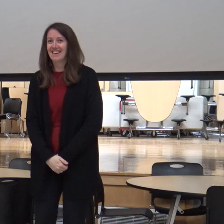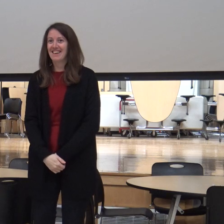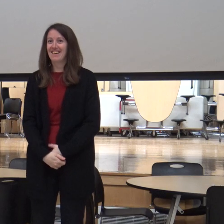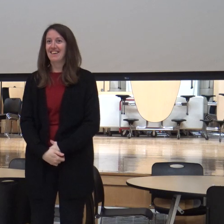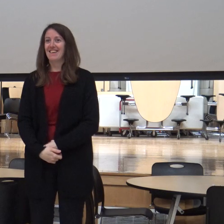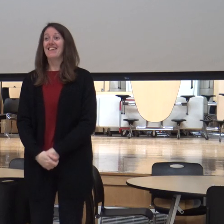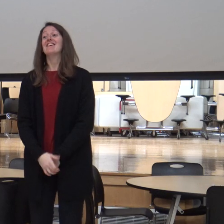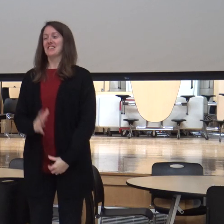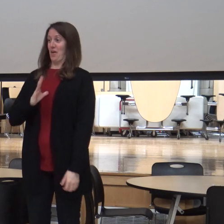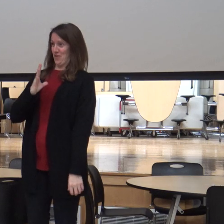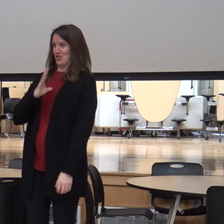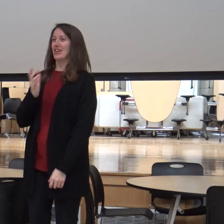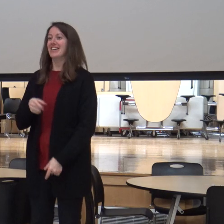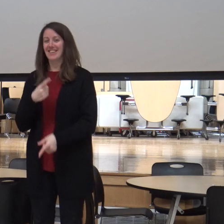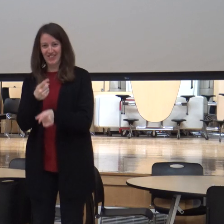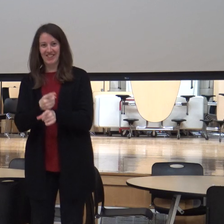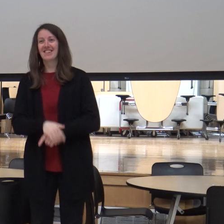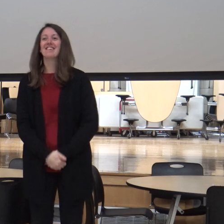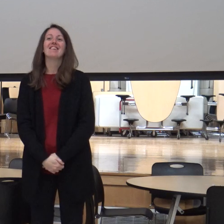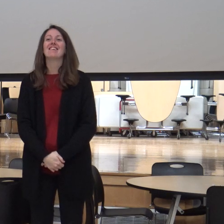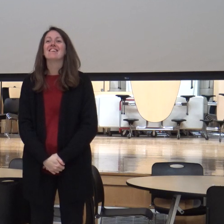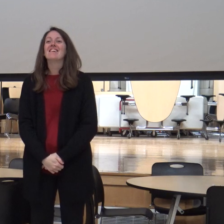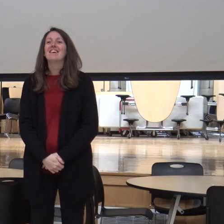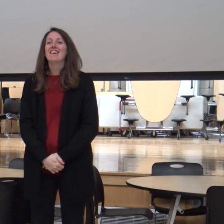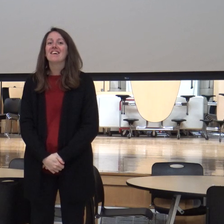Makes it all official.